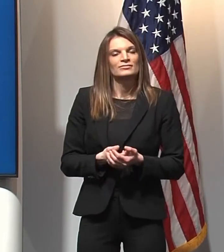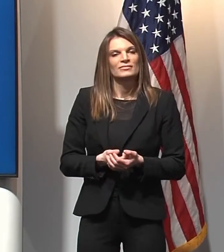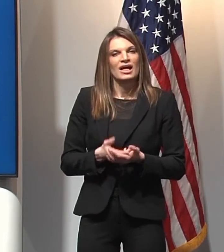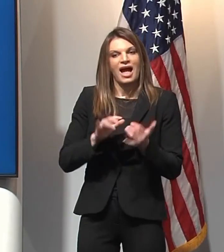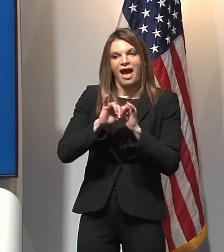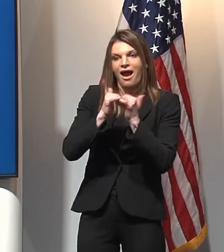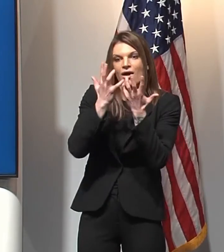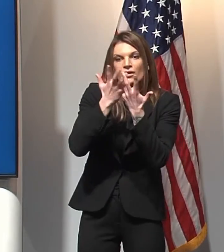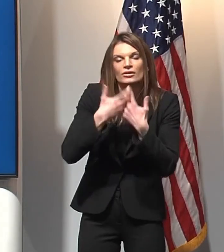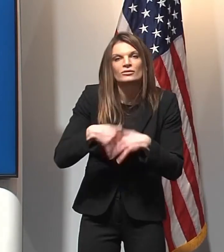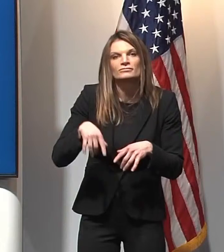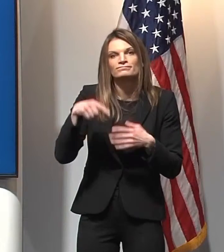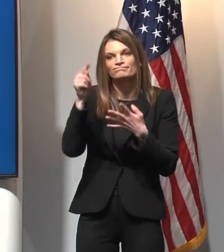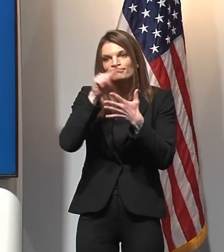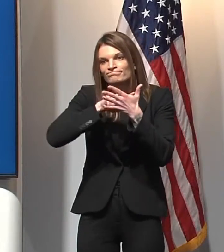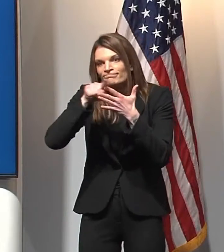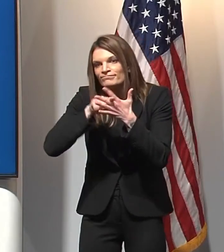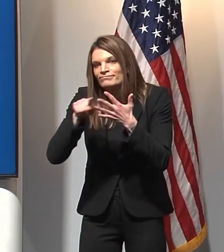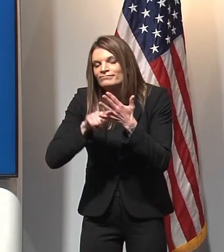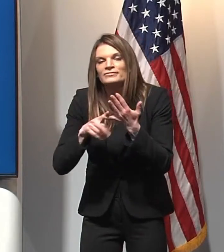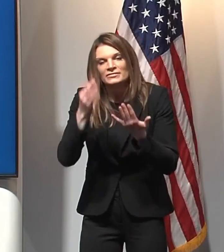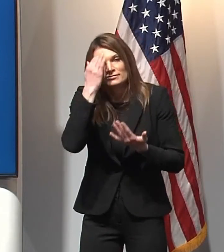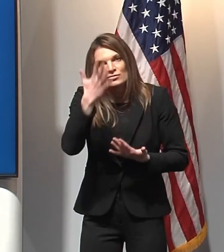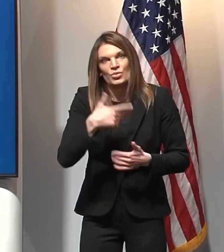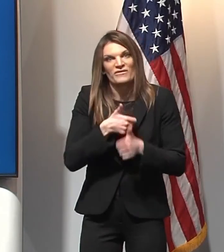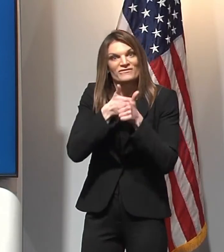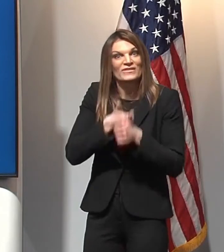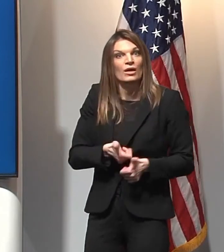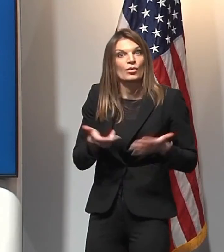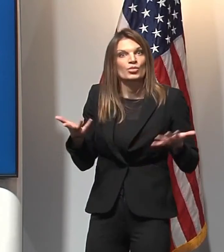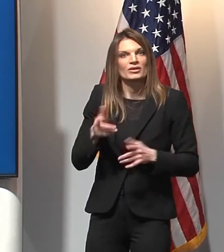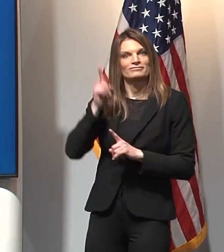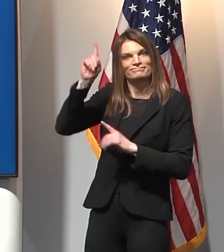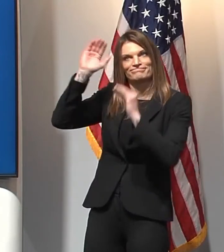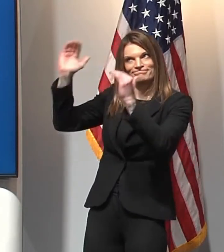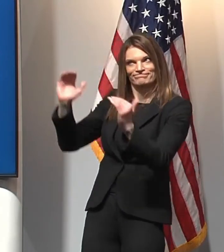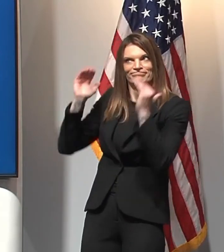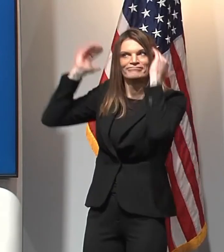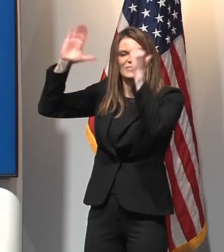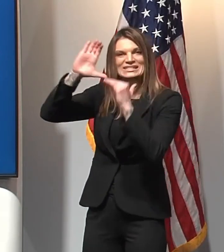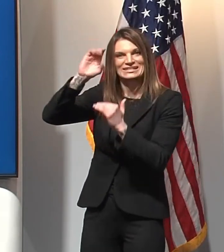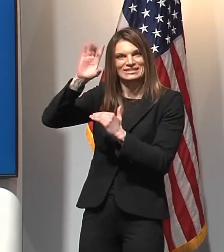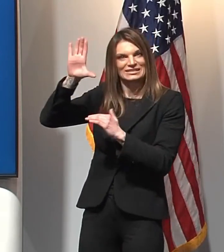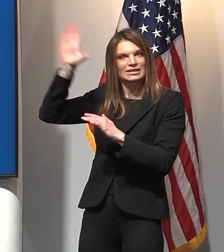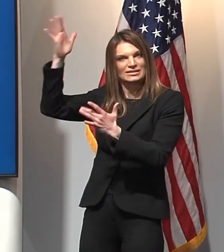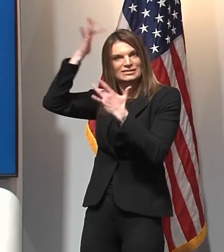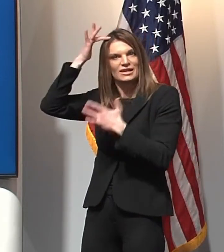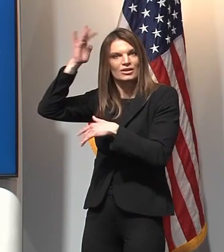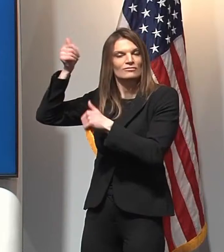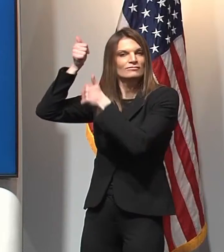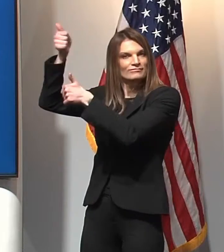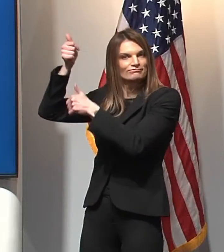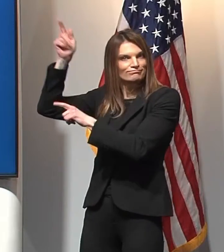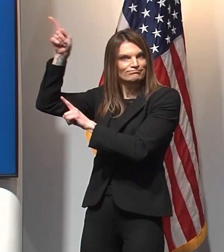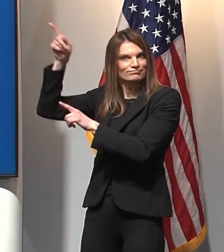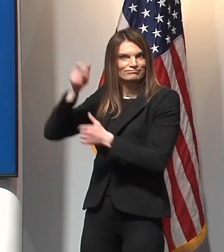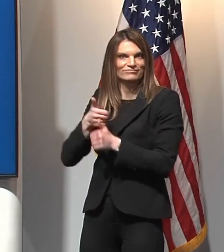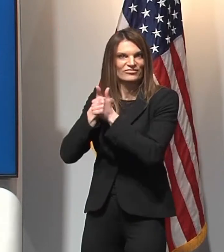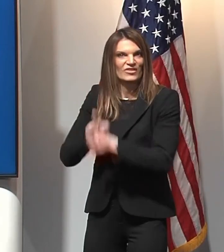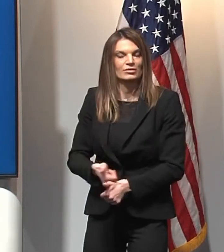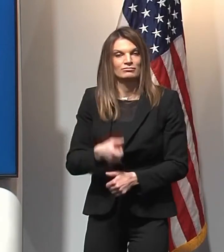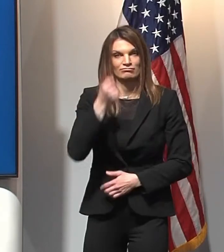that worked. I can tell you we followed the CDC. Our experience in this space was more, I